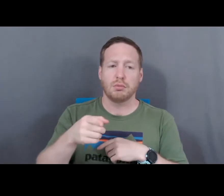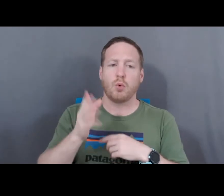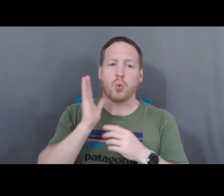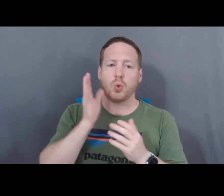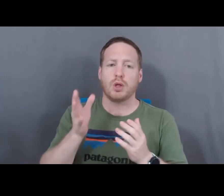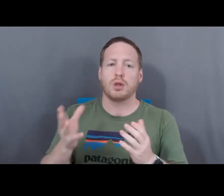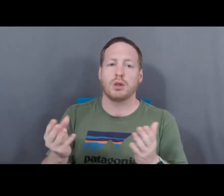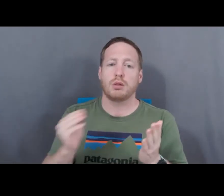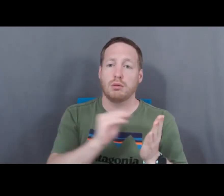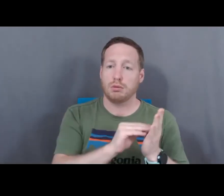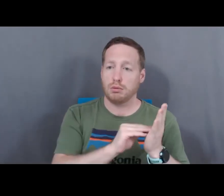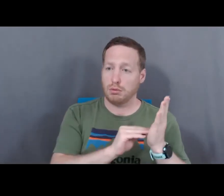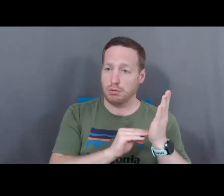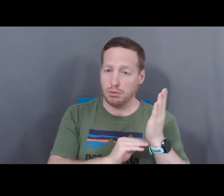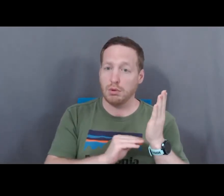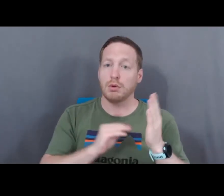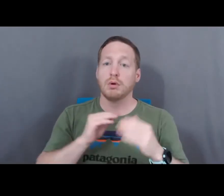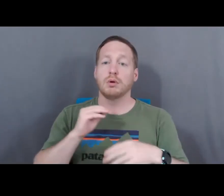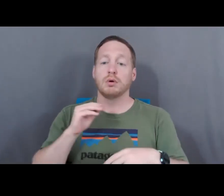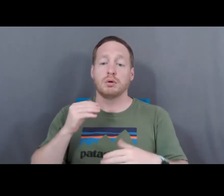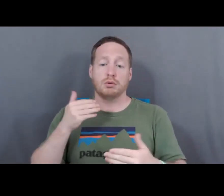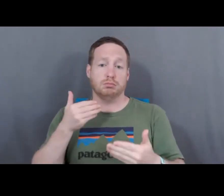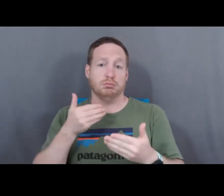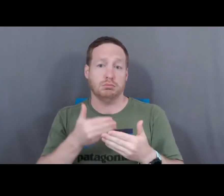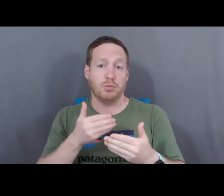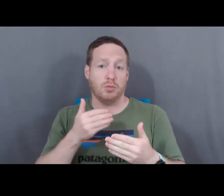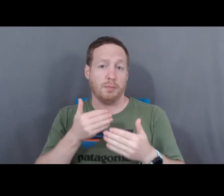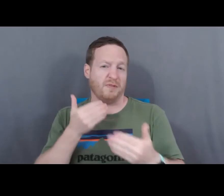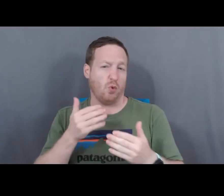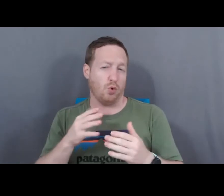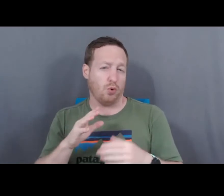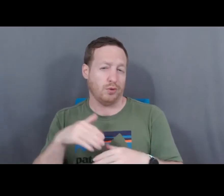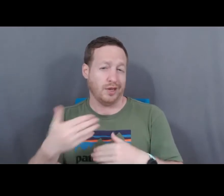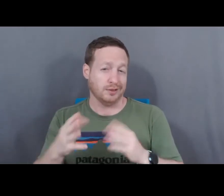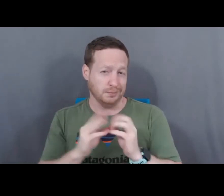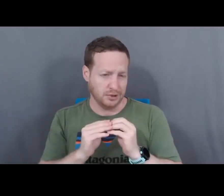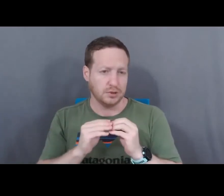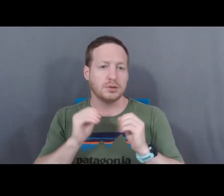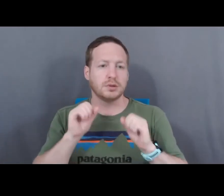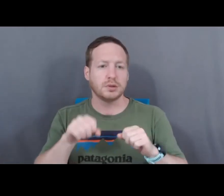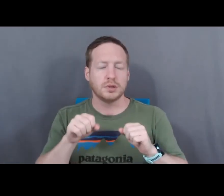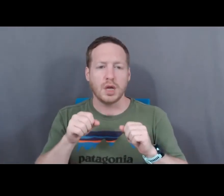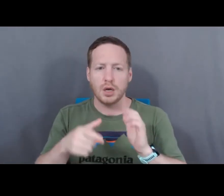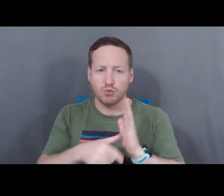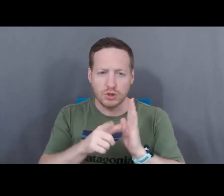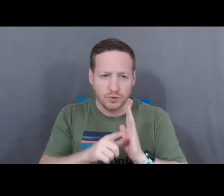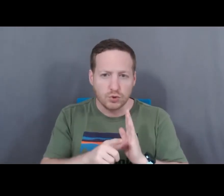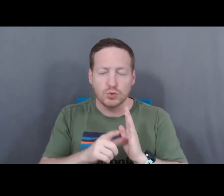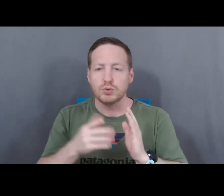email me or they can email Ernest, and that will be documented. And then at the time prior to the meeting, we